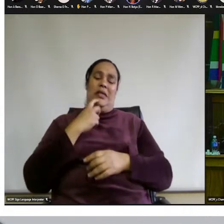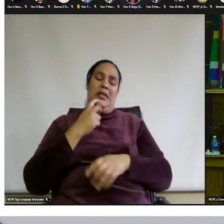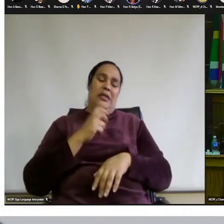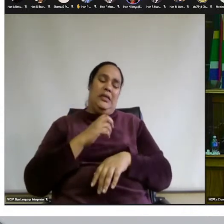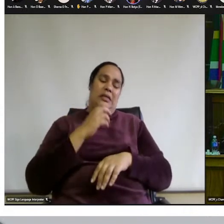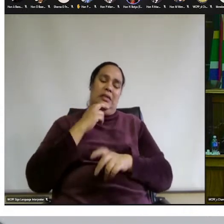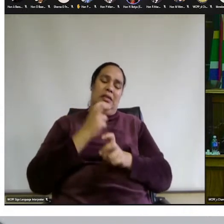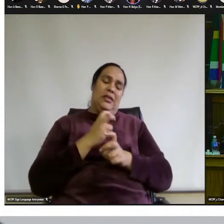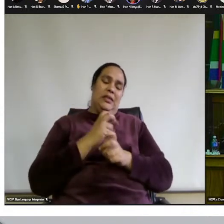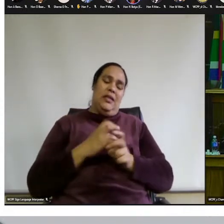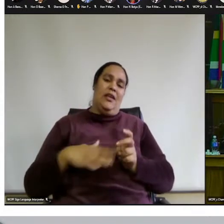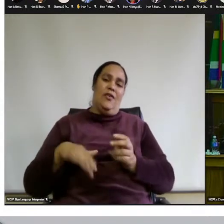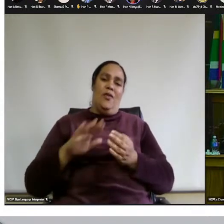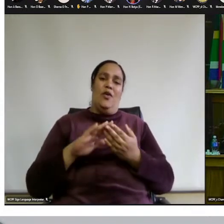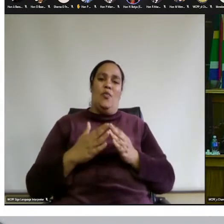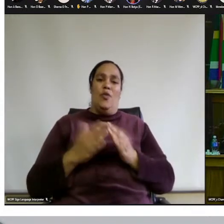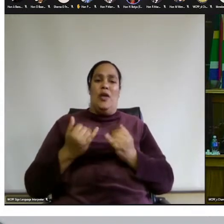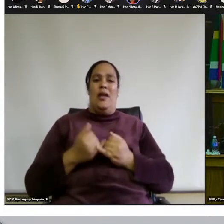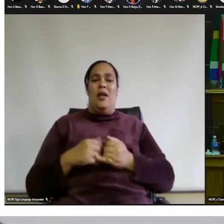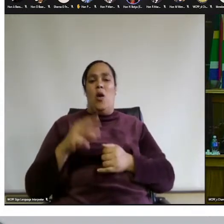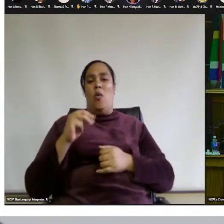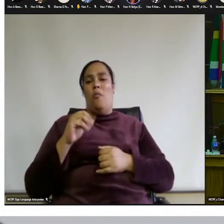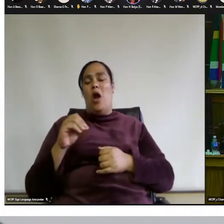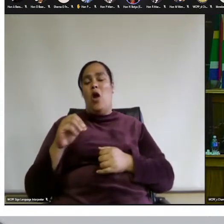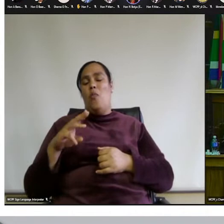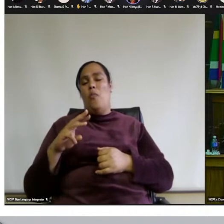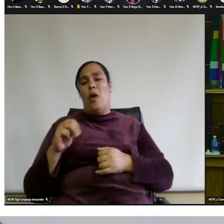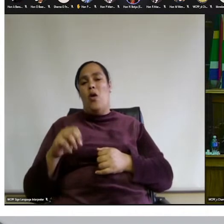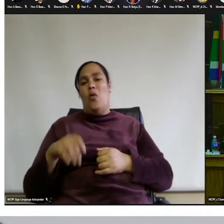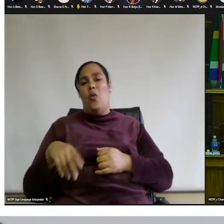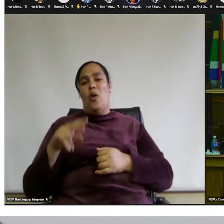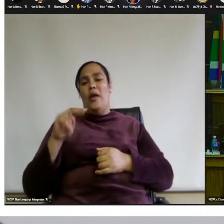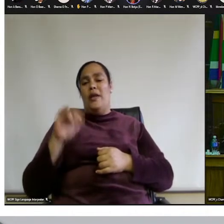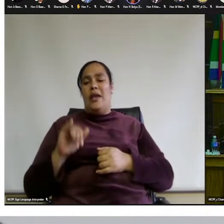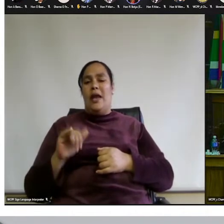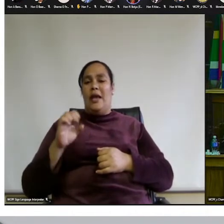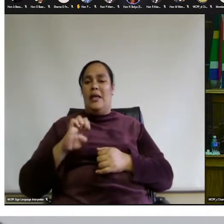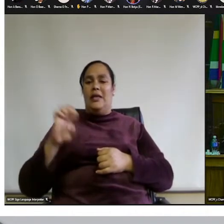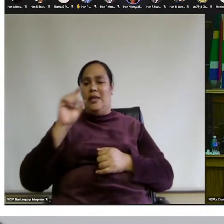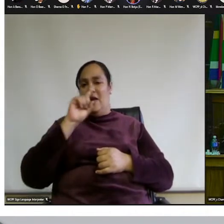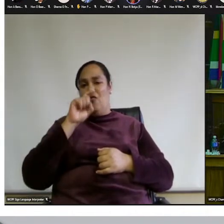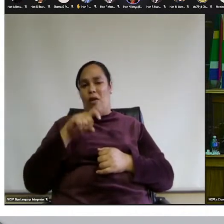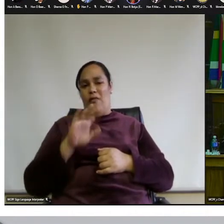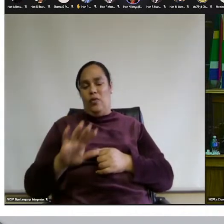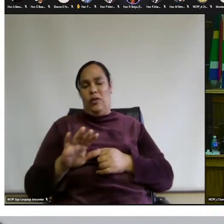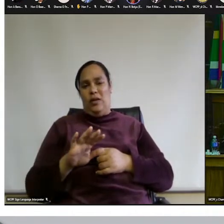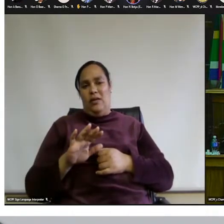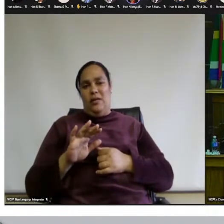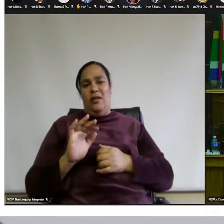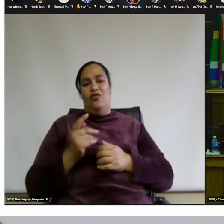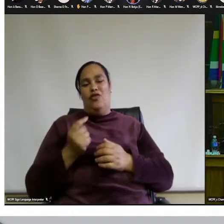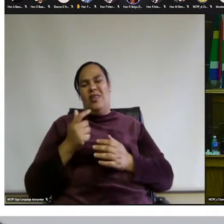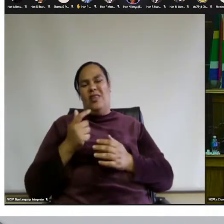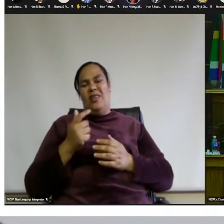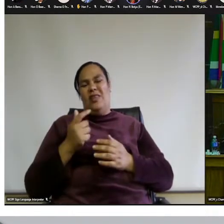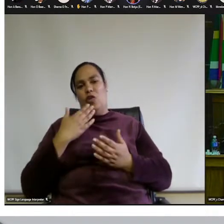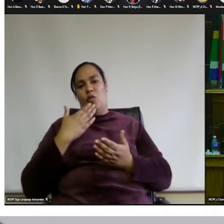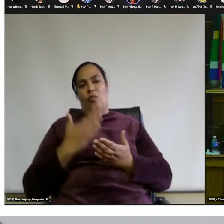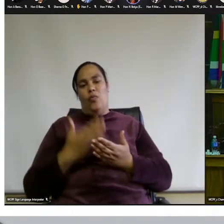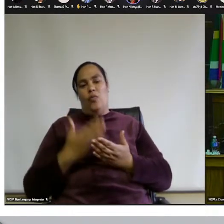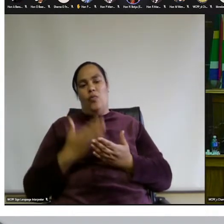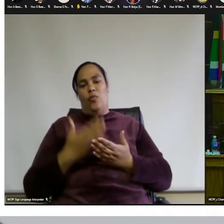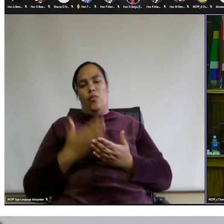conditions in areas such as Mau Mau, Kwalanga, Nyanga East, and Kraaifontein. Just to mention the few, I so move, Deputy